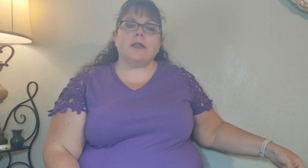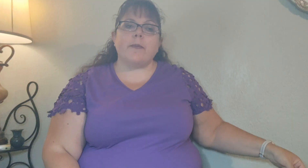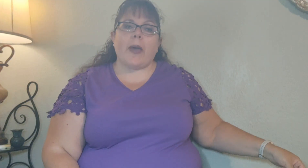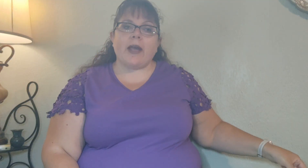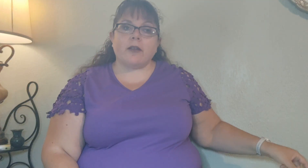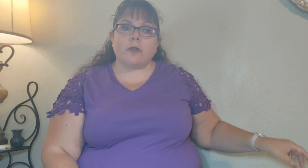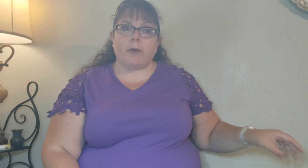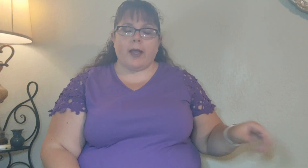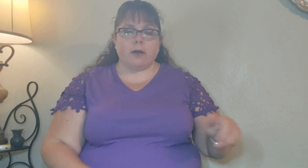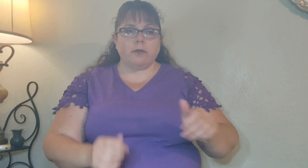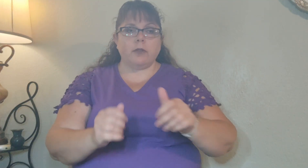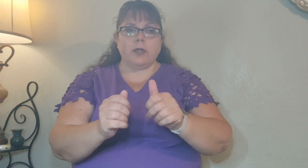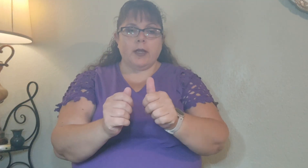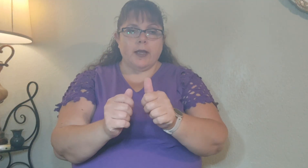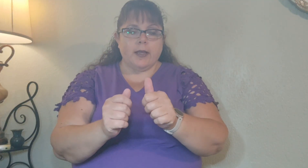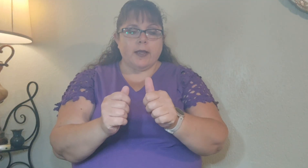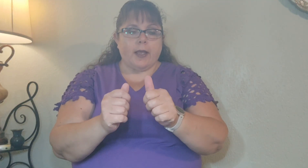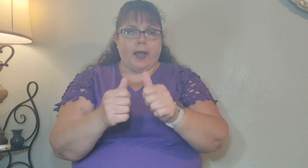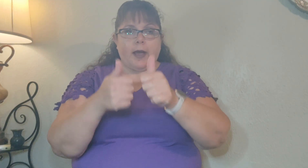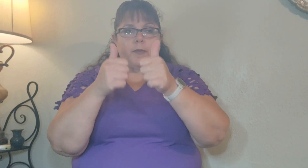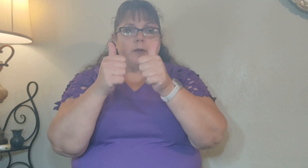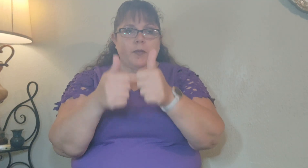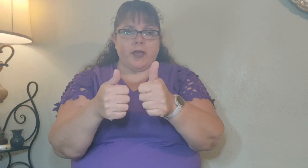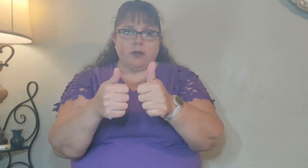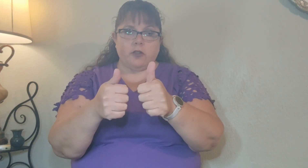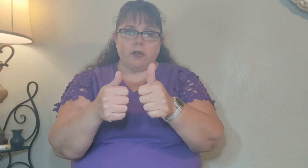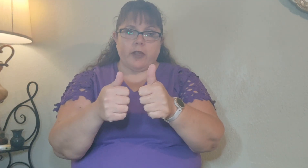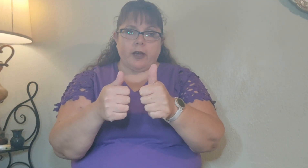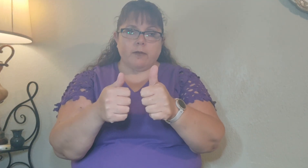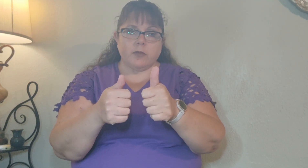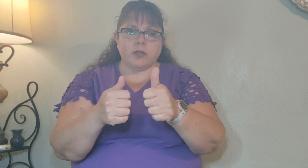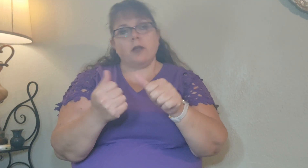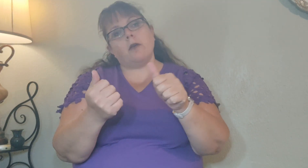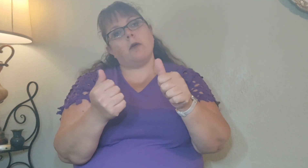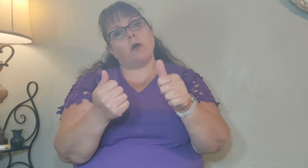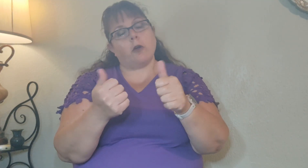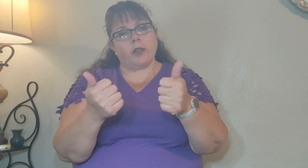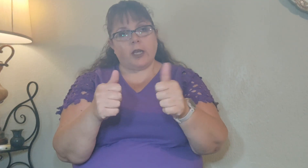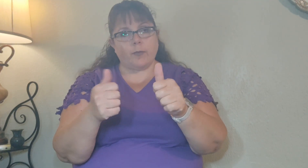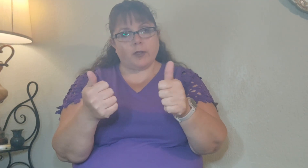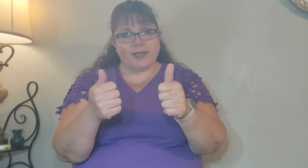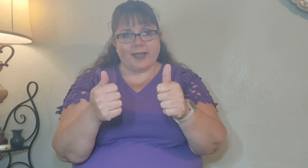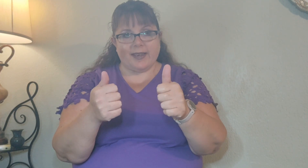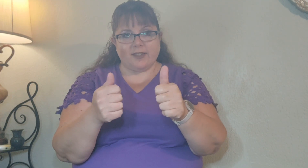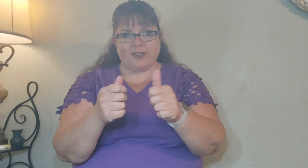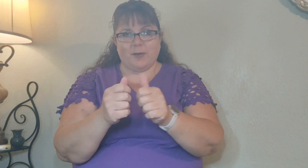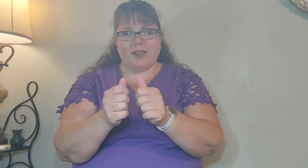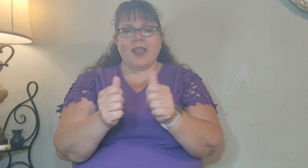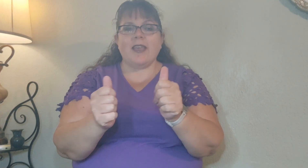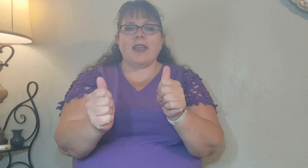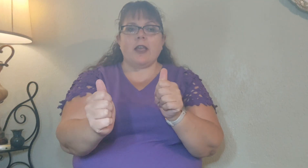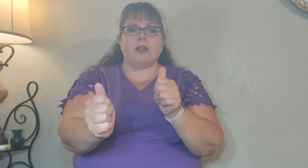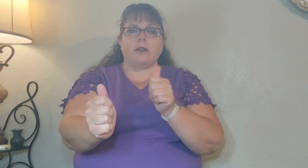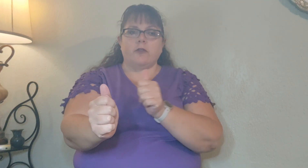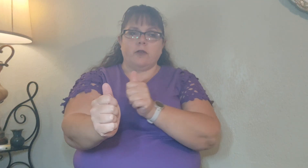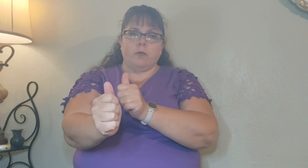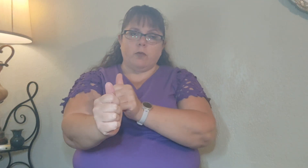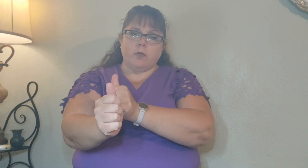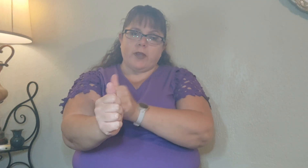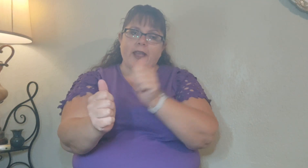And background, it would be your two thumbs, or the number 10 as you do it, and